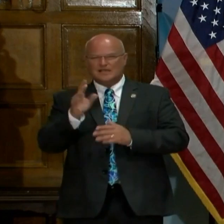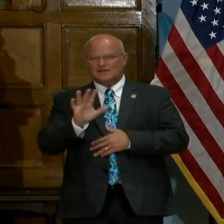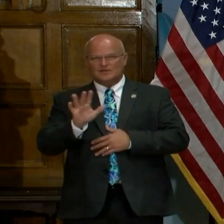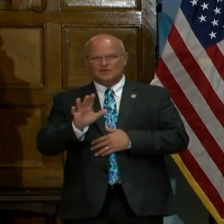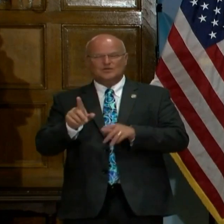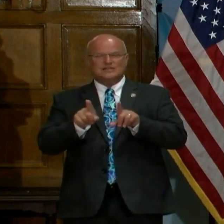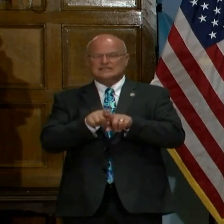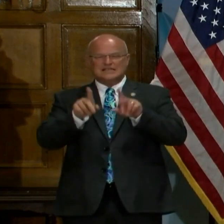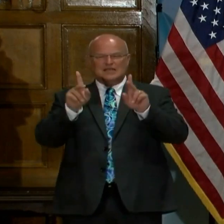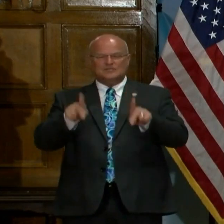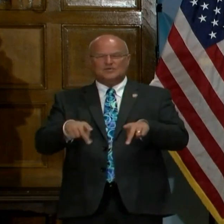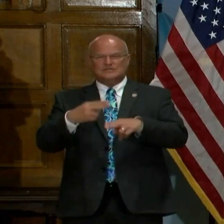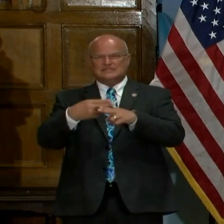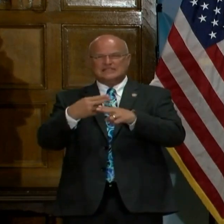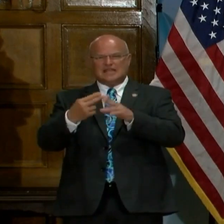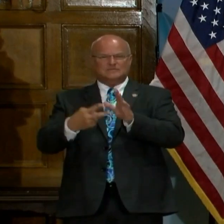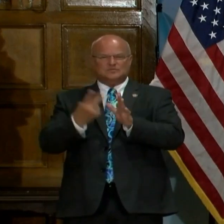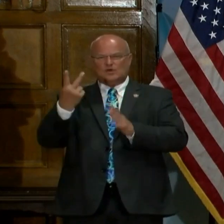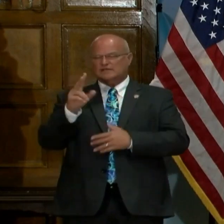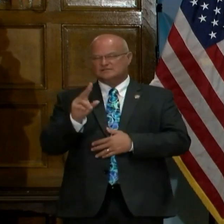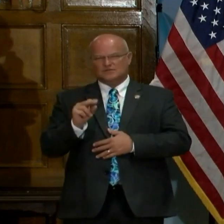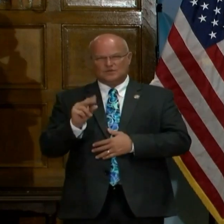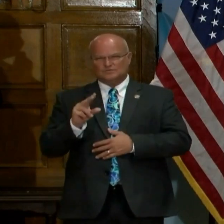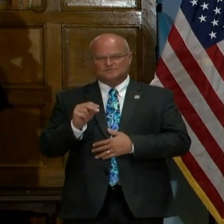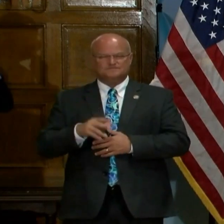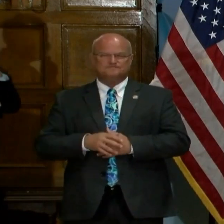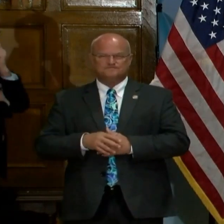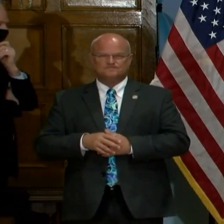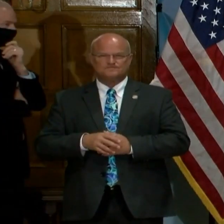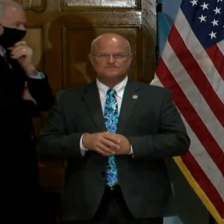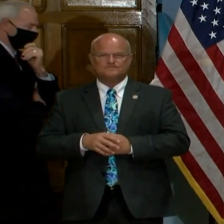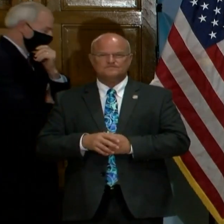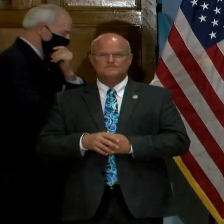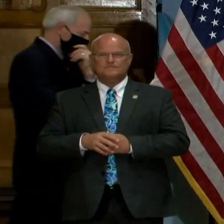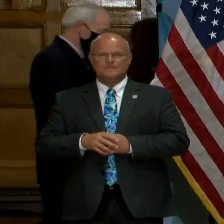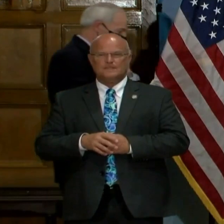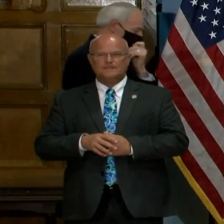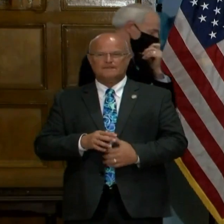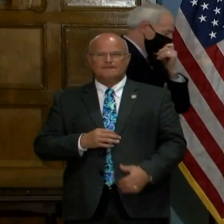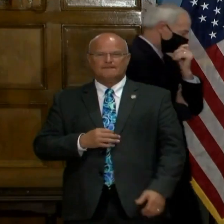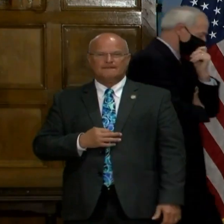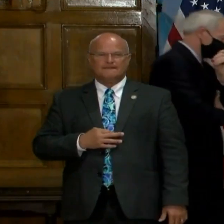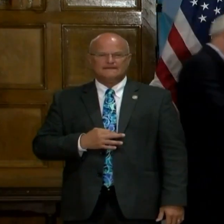the same person counted as a positive more than once.